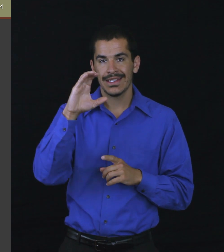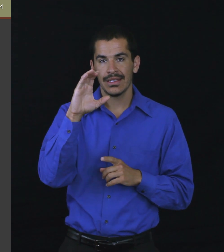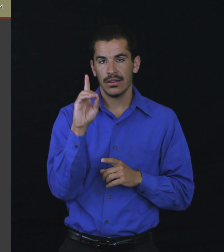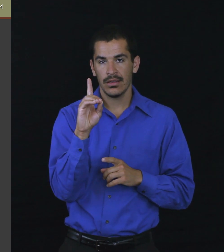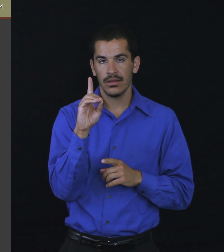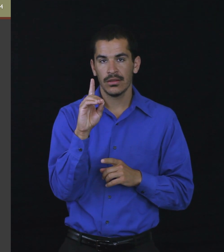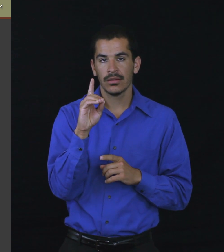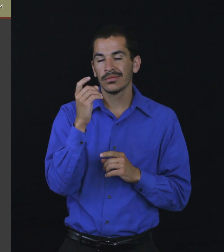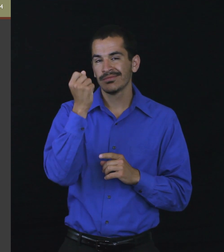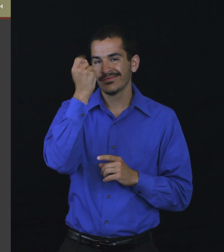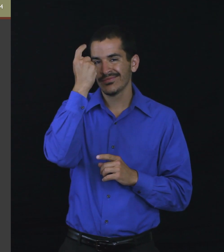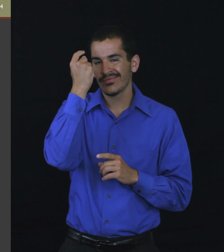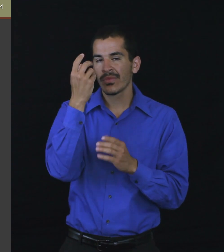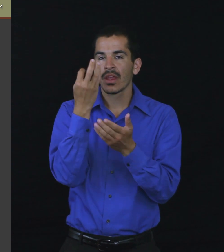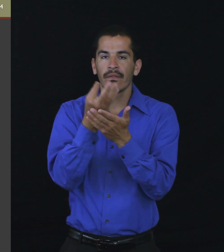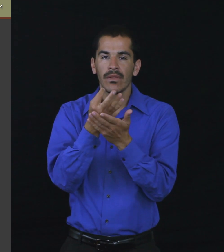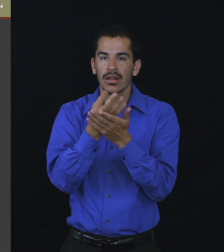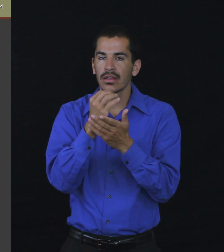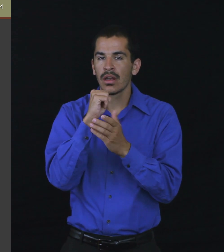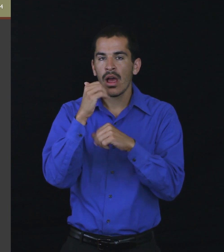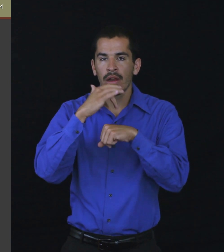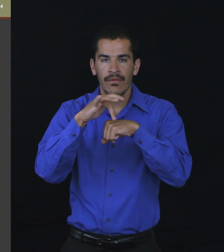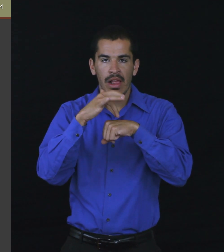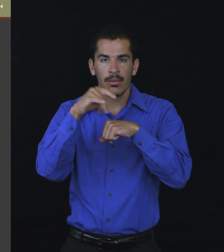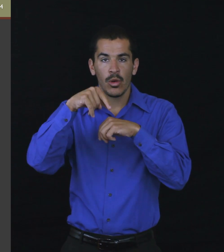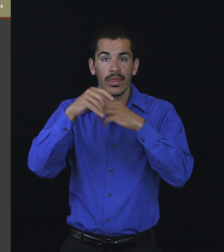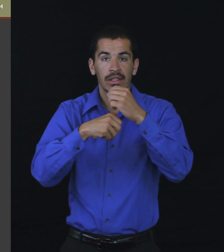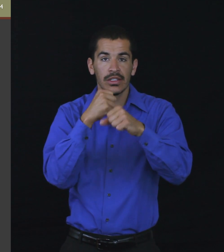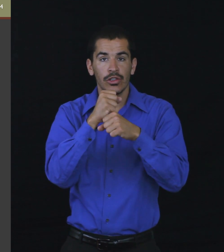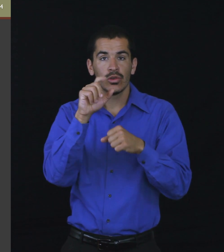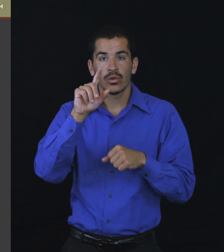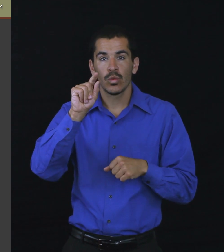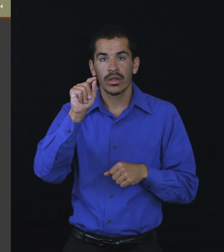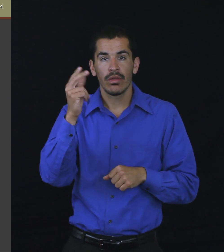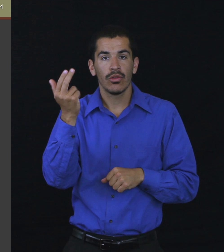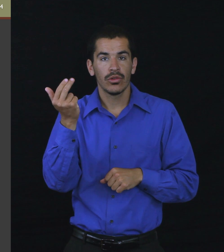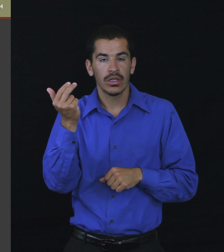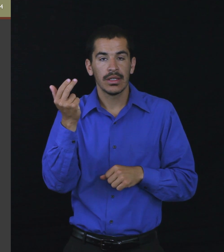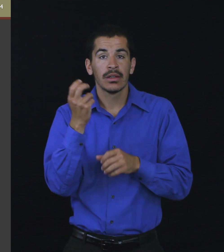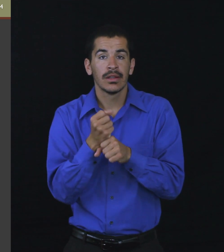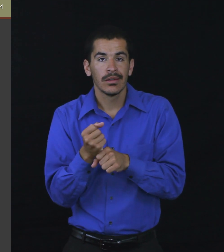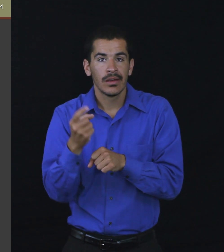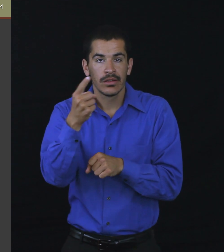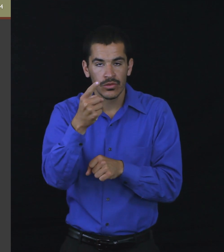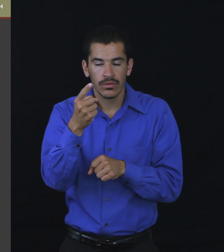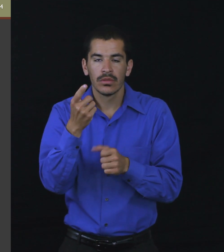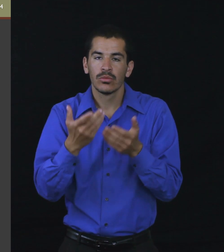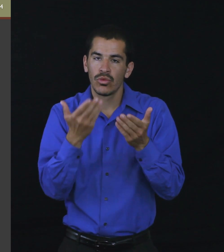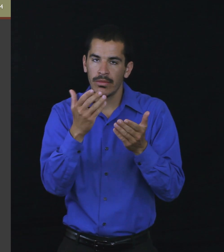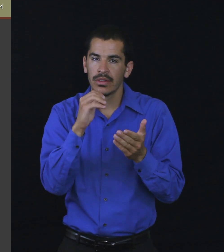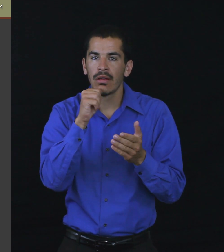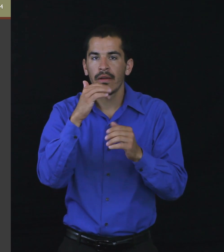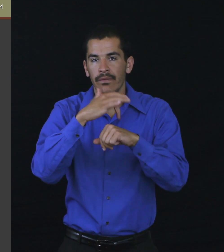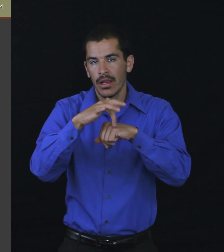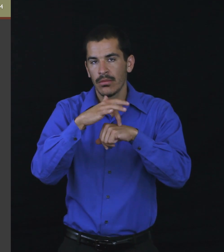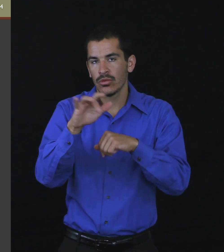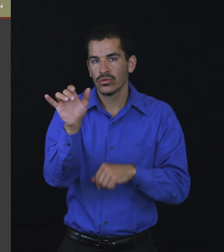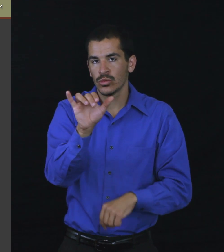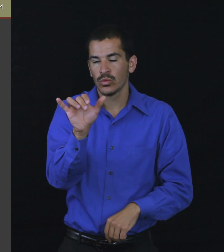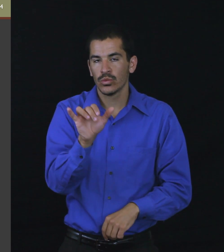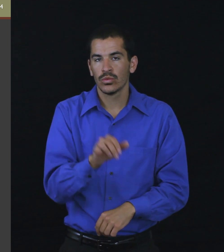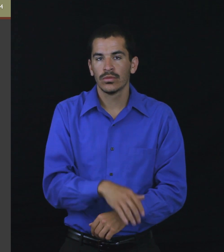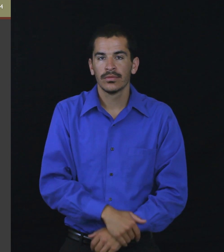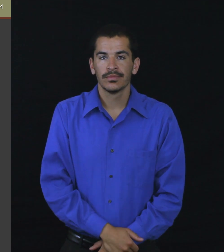Funding was not available in 2013. It probably won't be available in 2014.